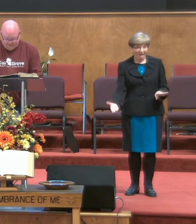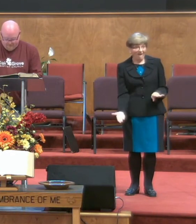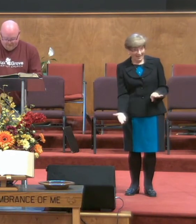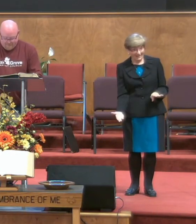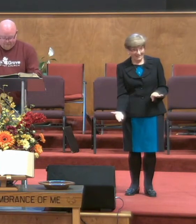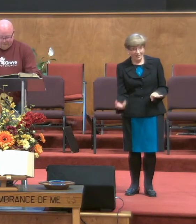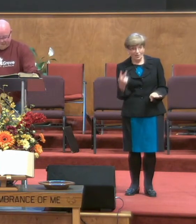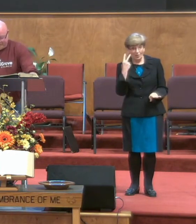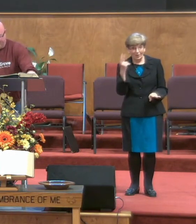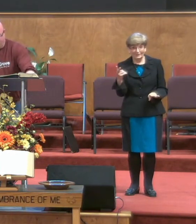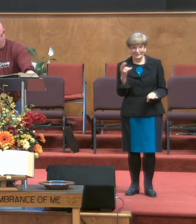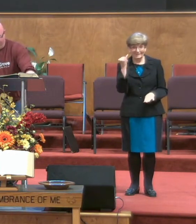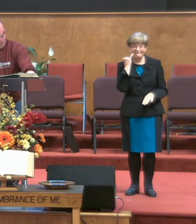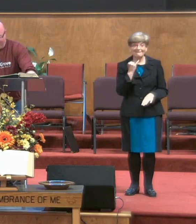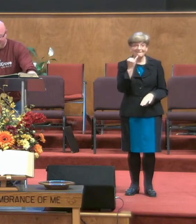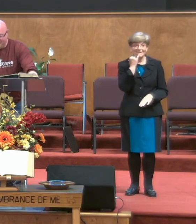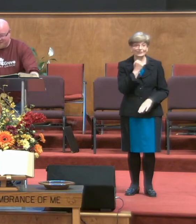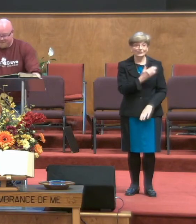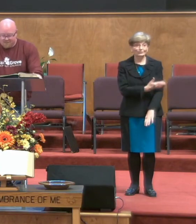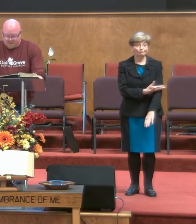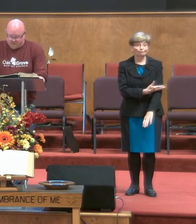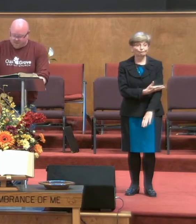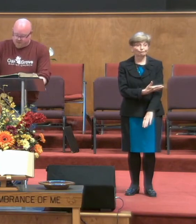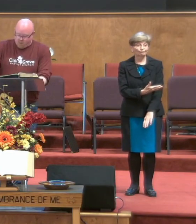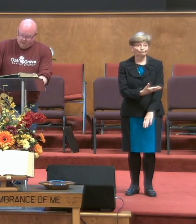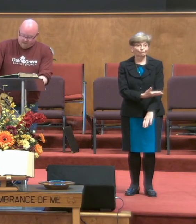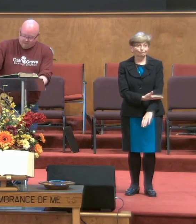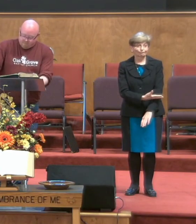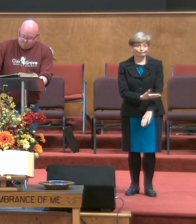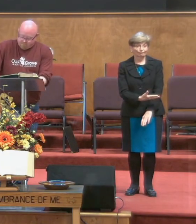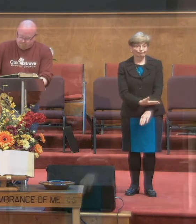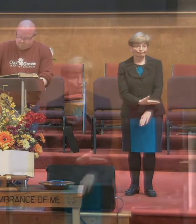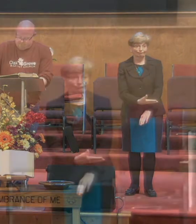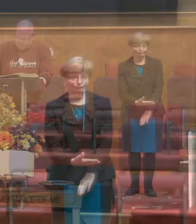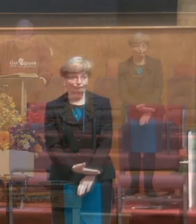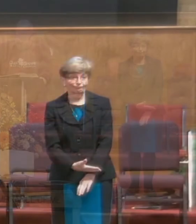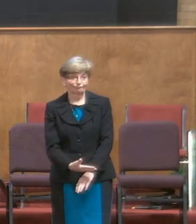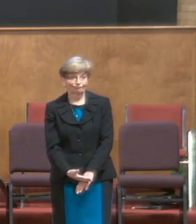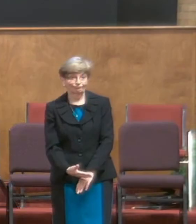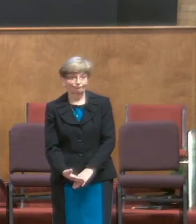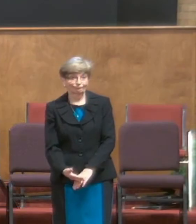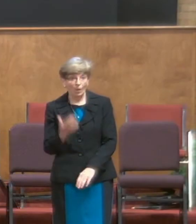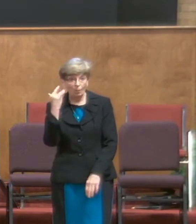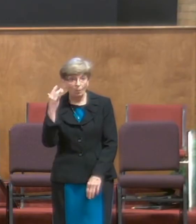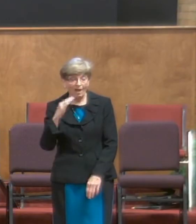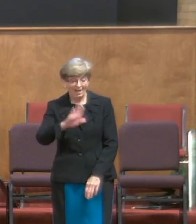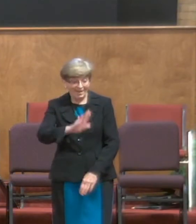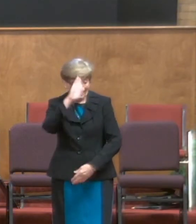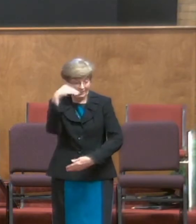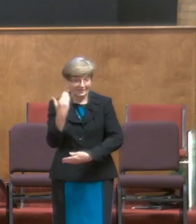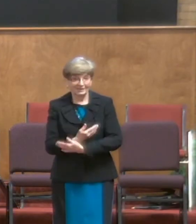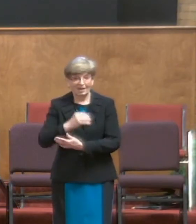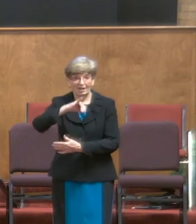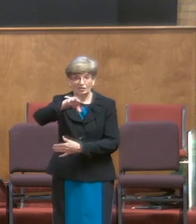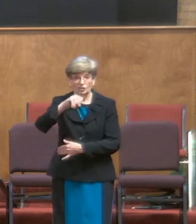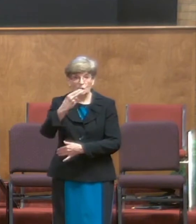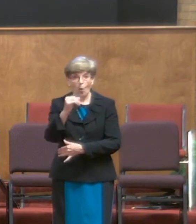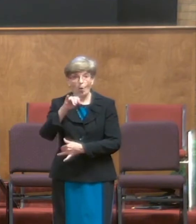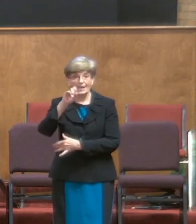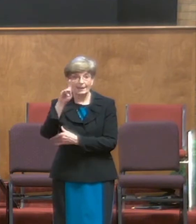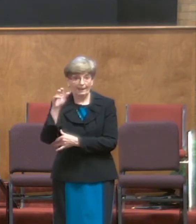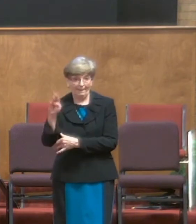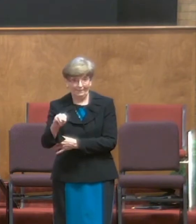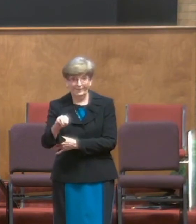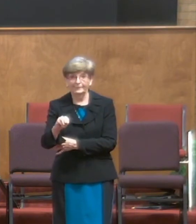in terrible wickedness under his son, Jehoiakim. And in the final days of this